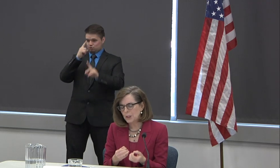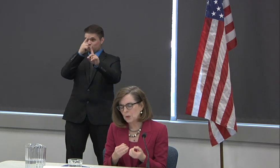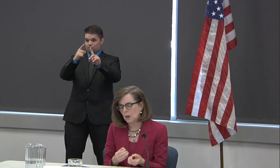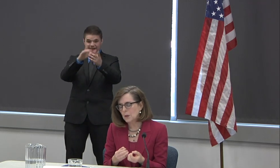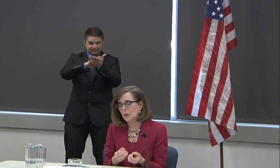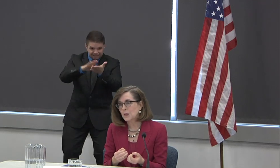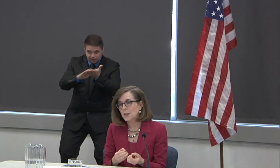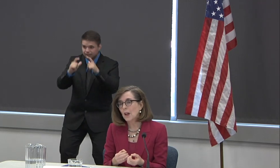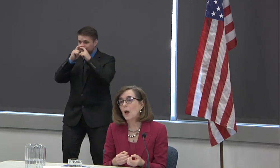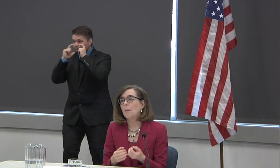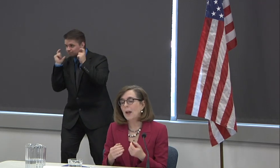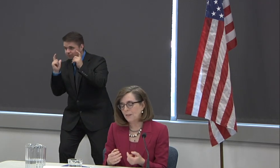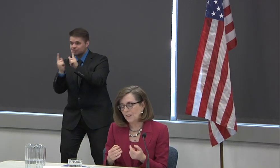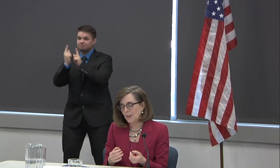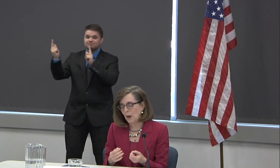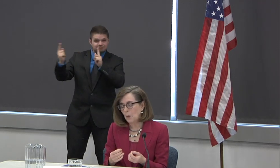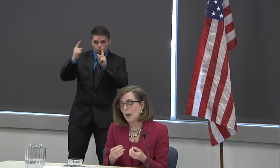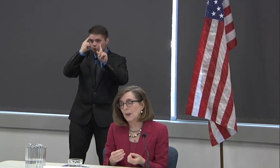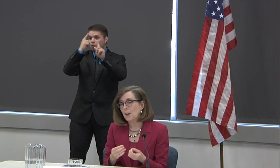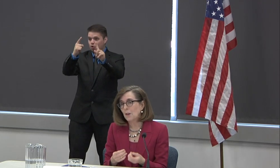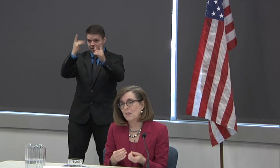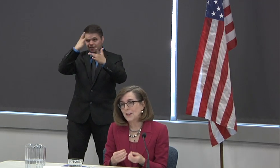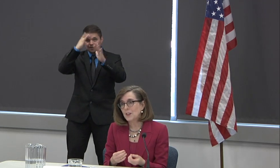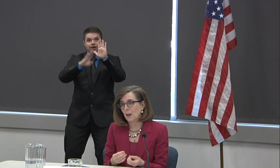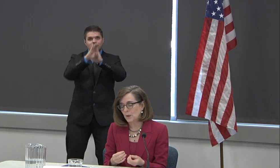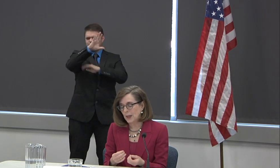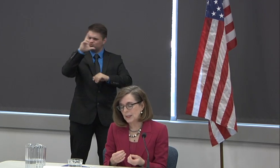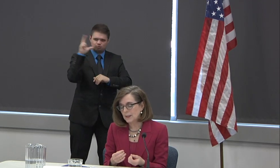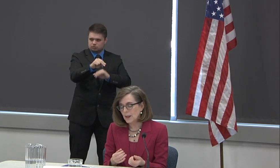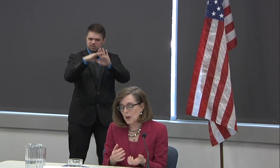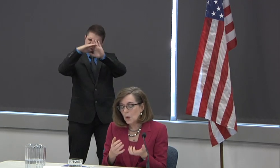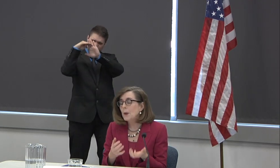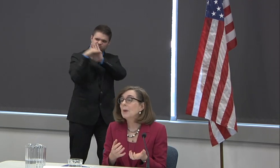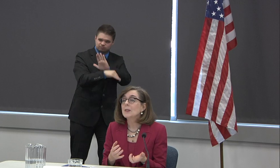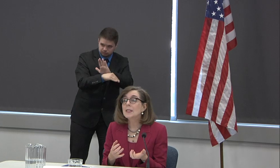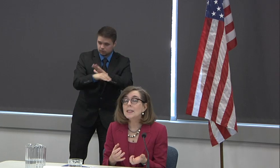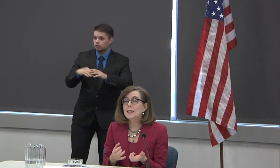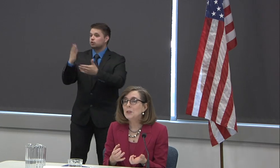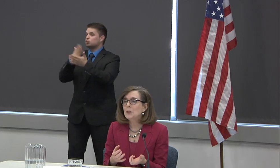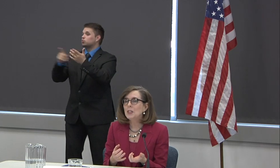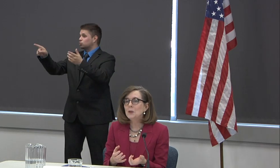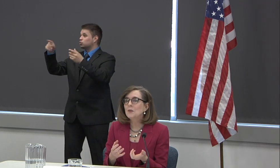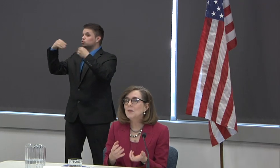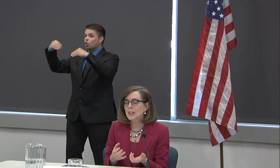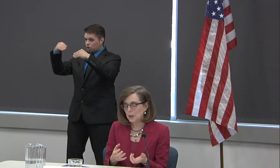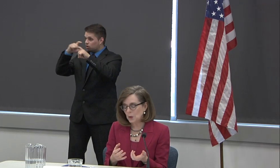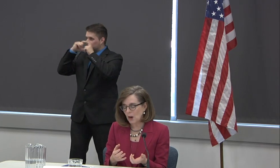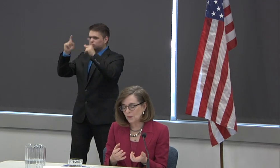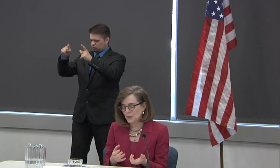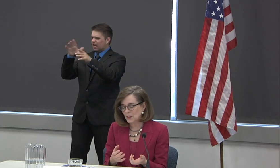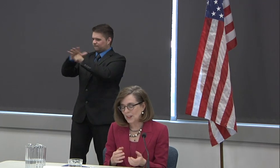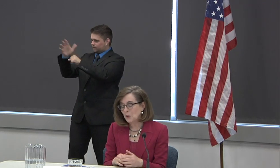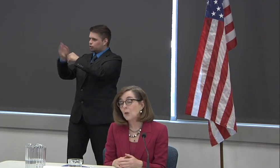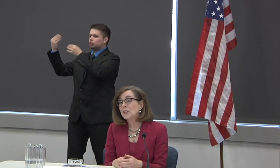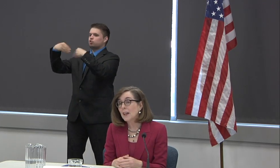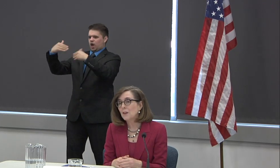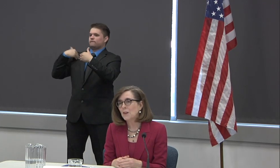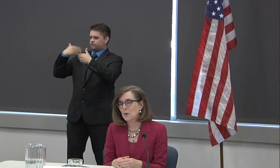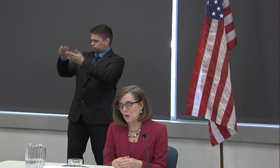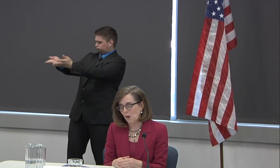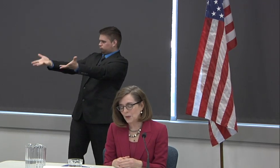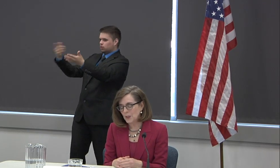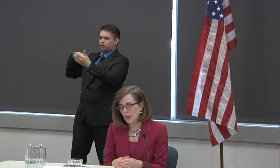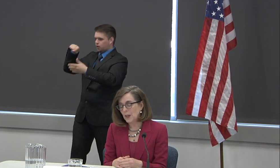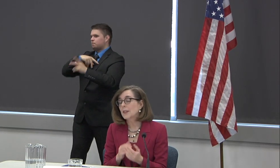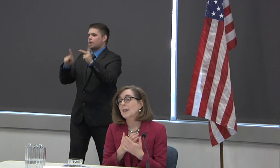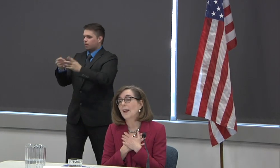store clerks by wearing our face coverings. We must continue to use video conferencing or telephone